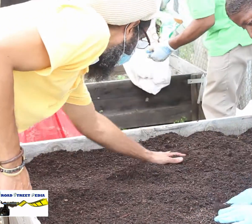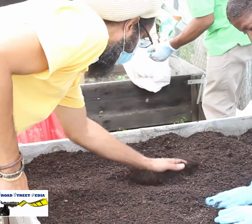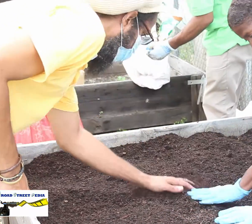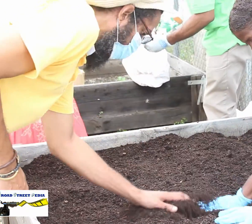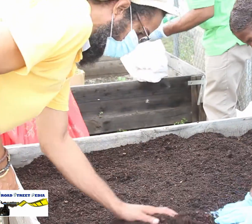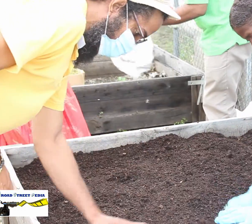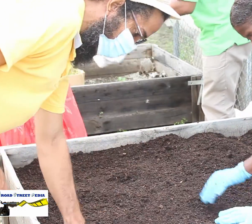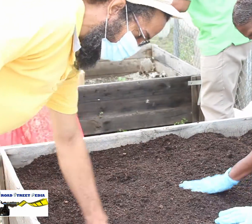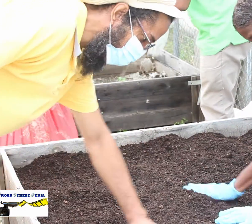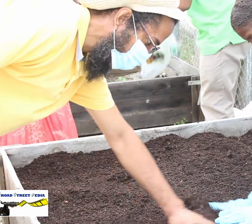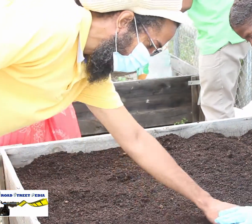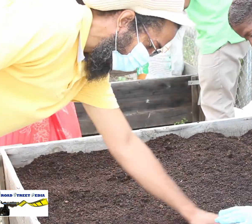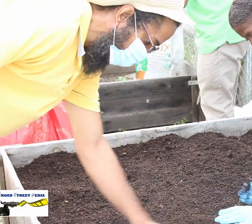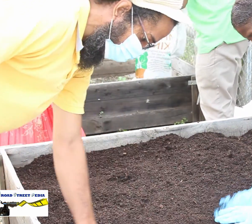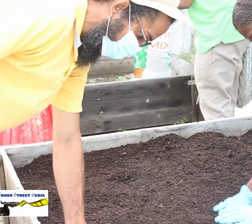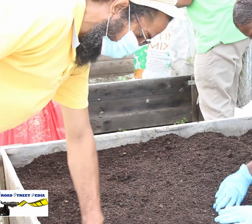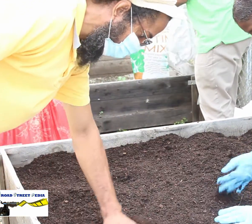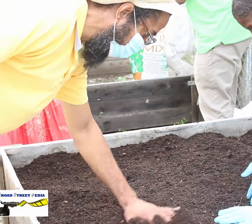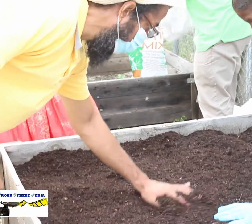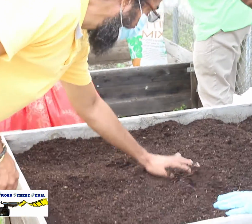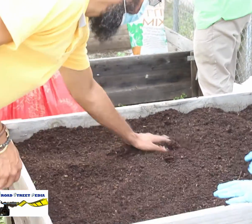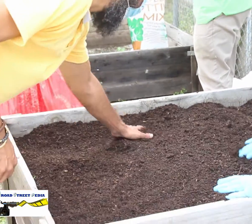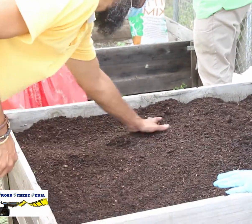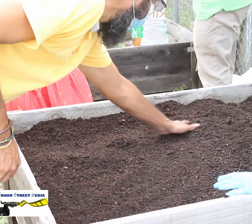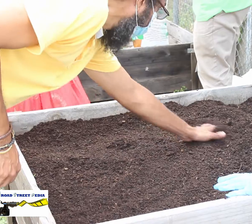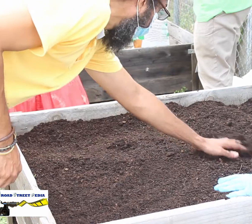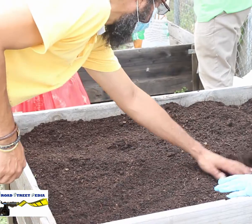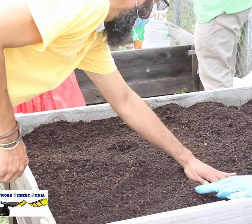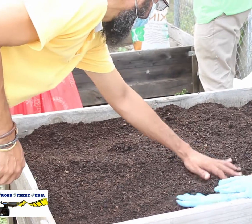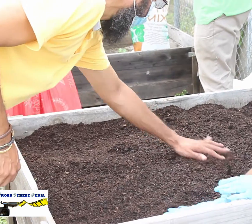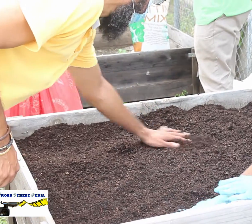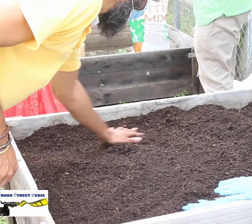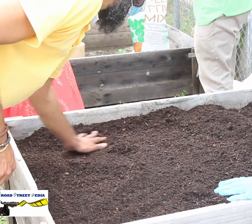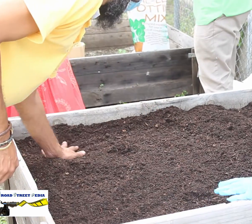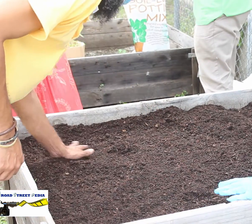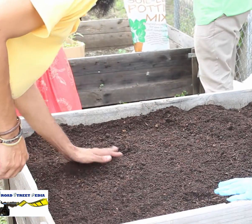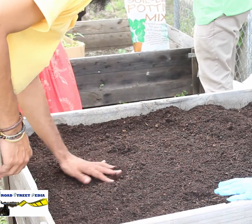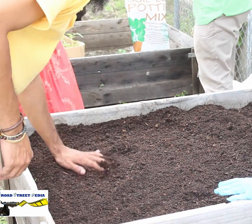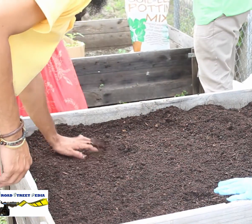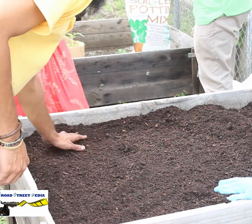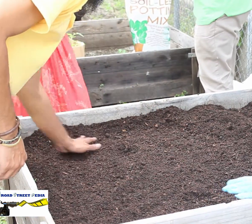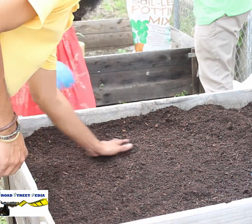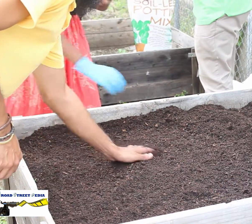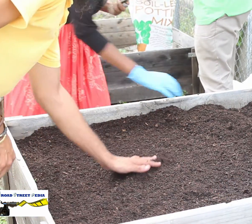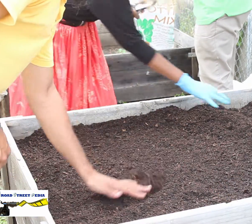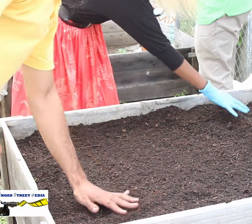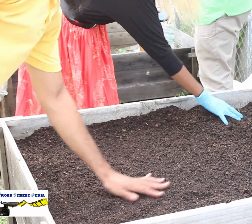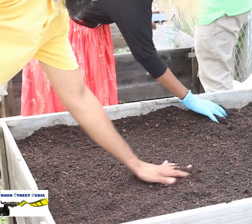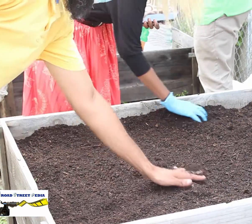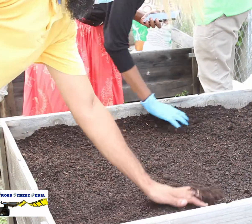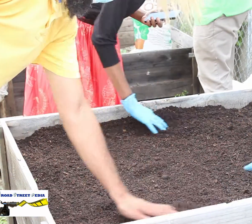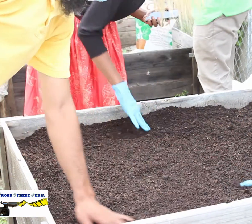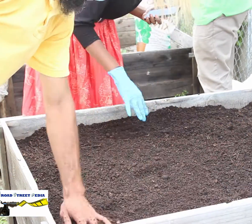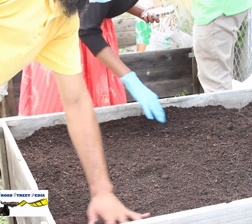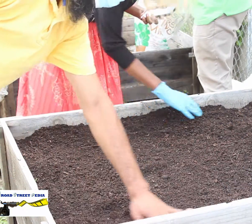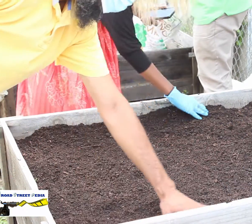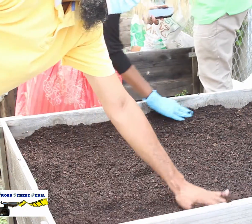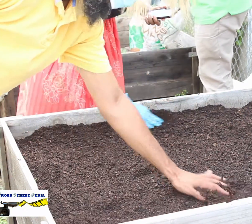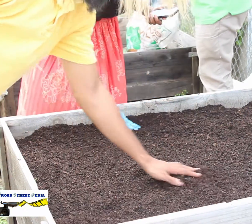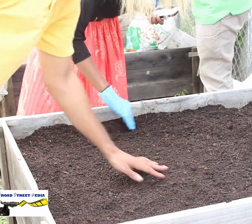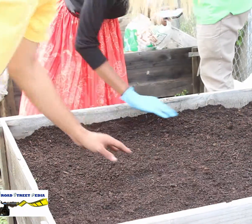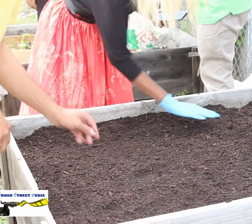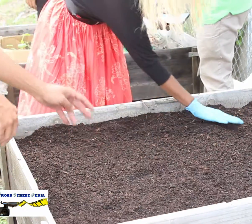okay, we are going to vet it. We have to vet it. Alright, just hold on a second. When they're finished, so I can't look at it.